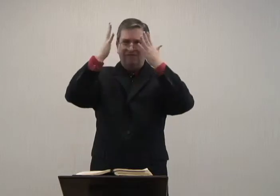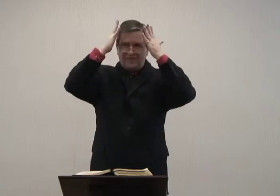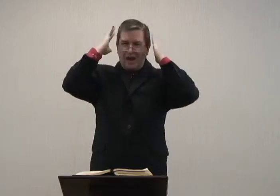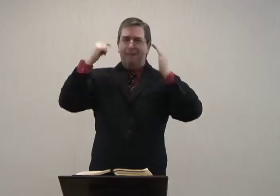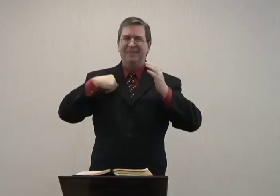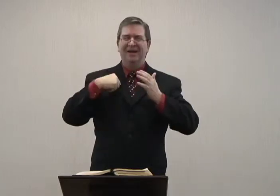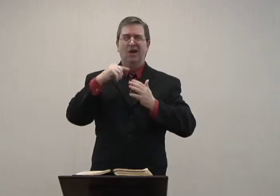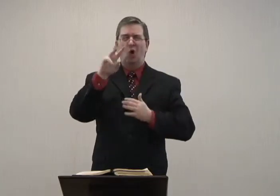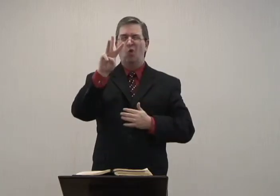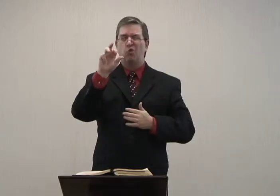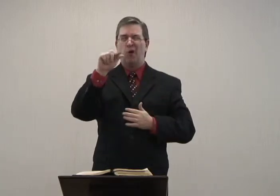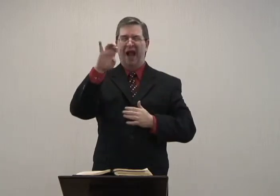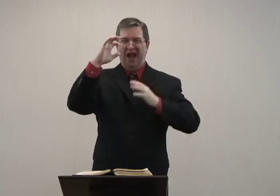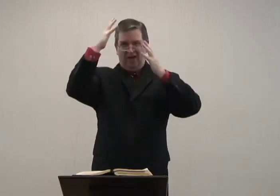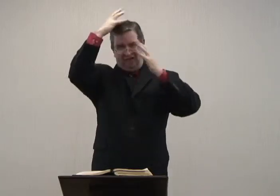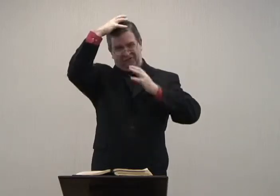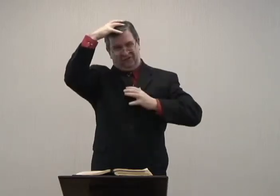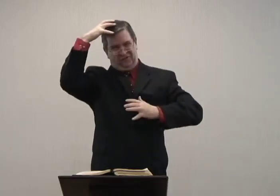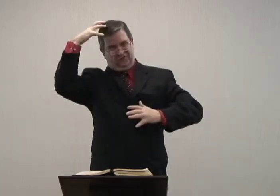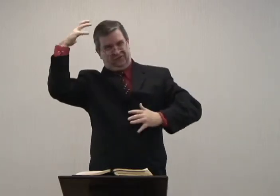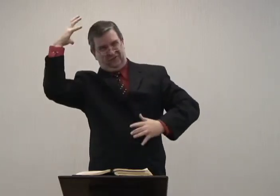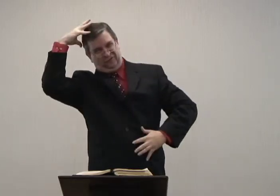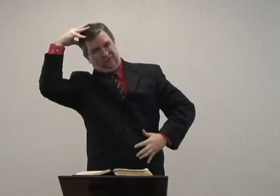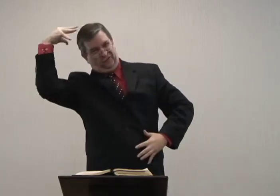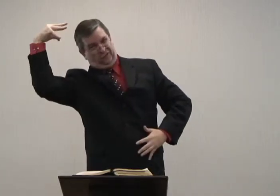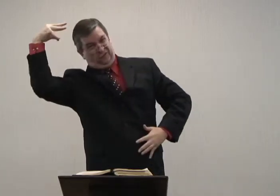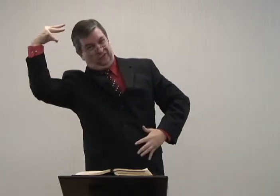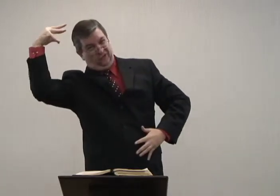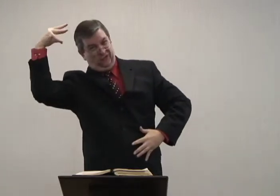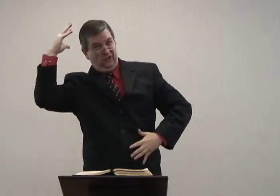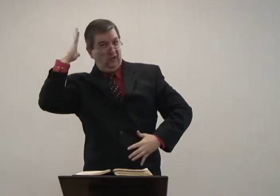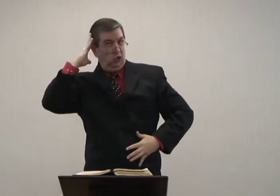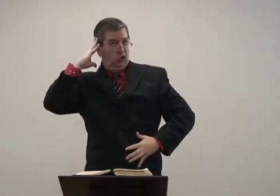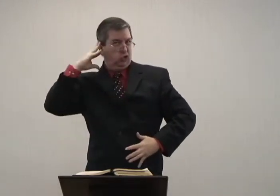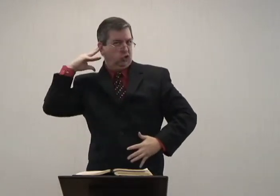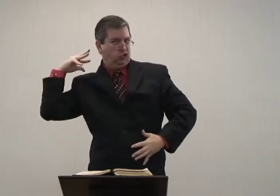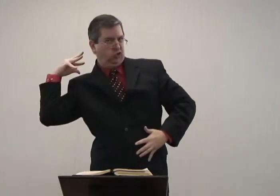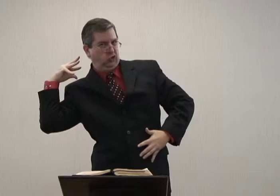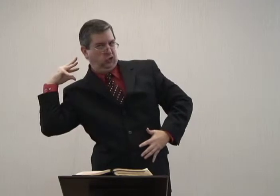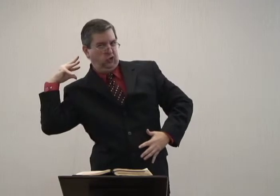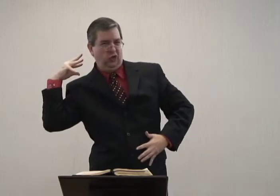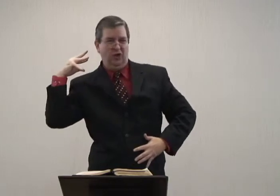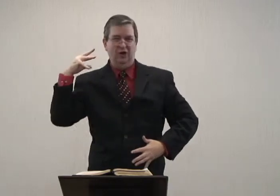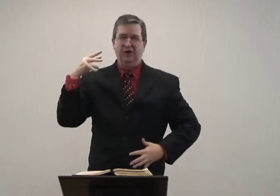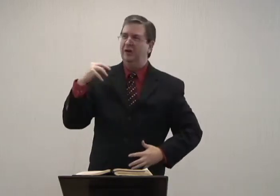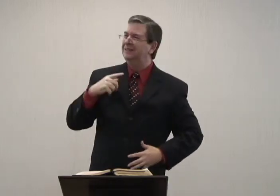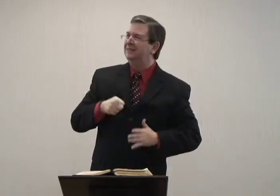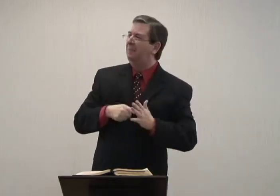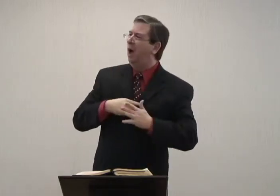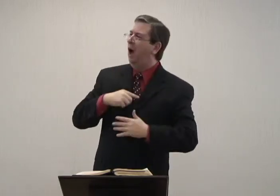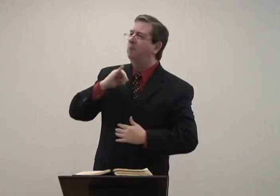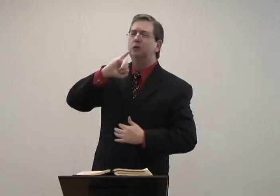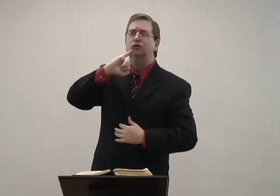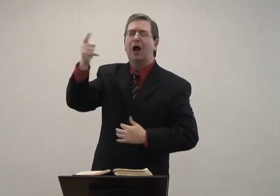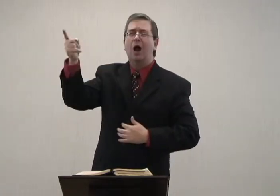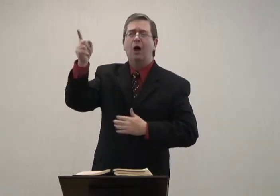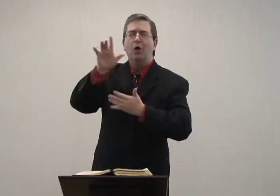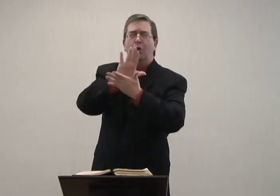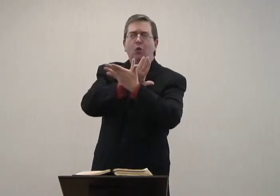his hair was nice. Right. My hair, it was, well, I mean,